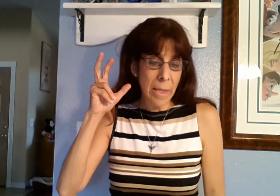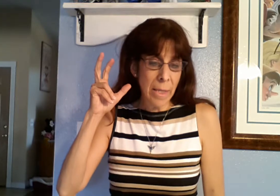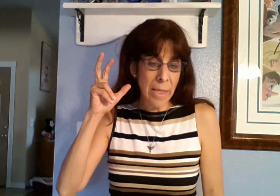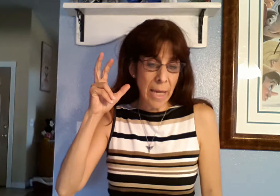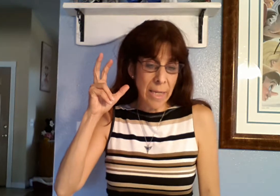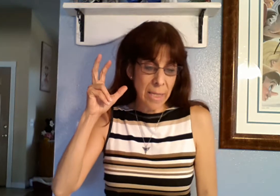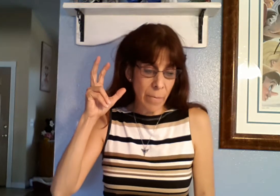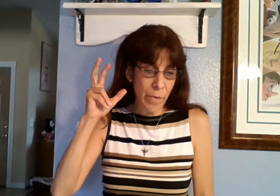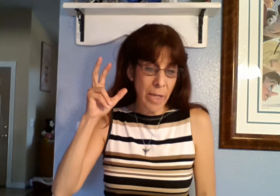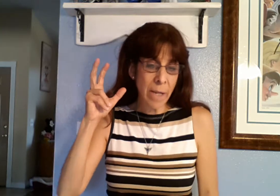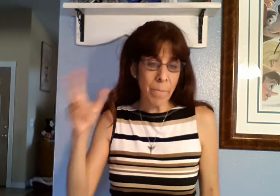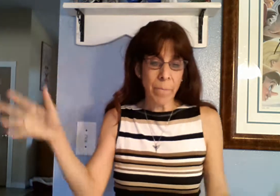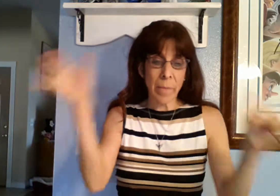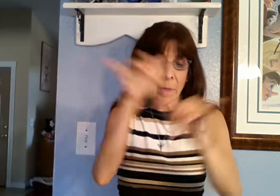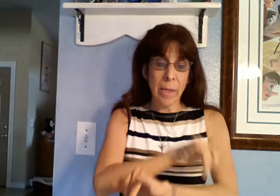It's like a symphony.